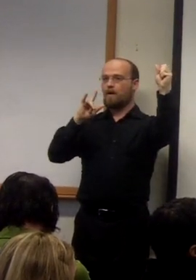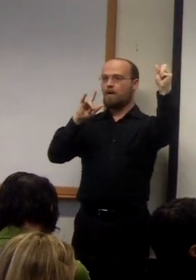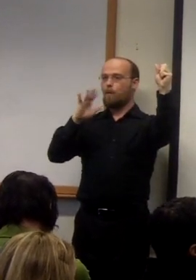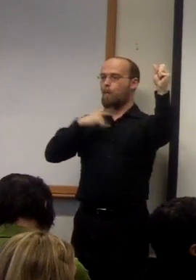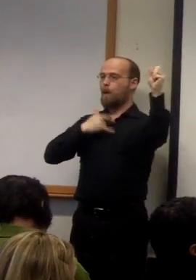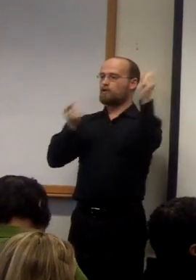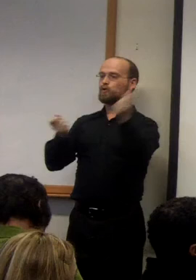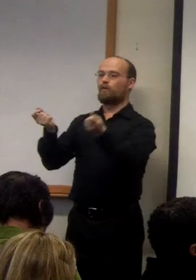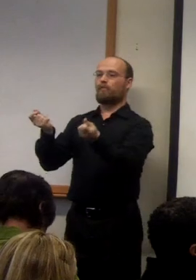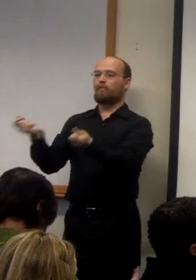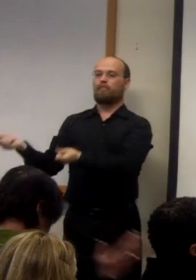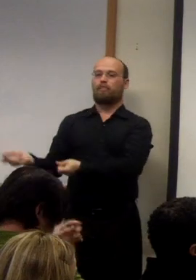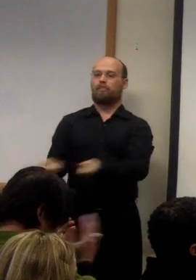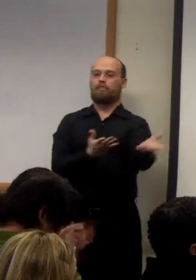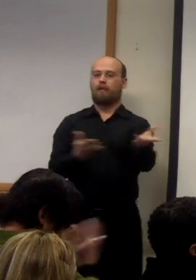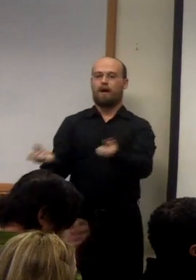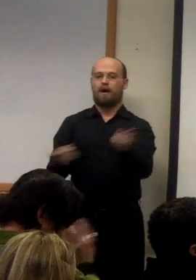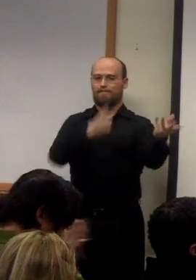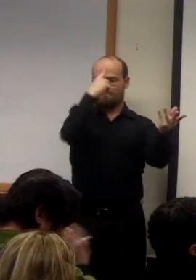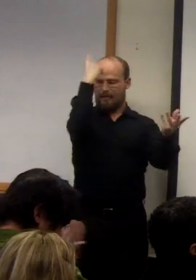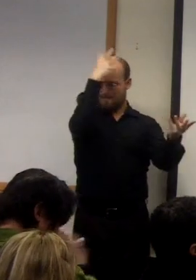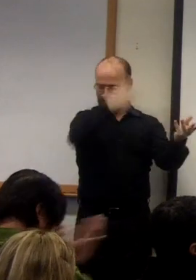the police. And